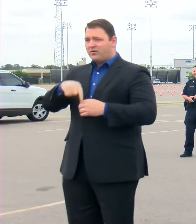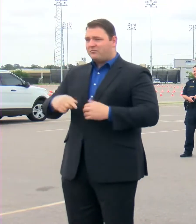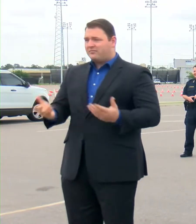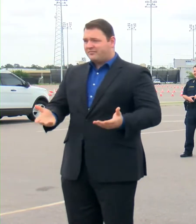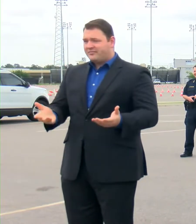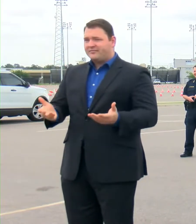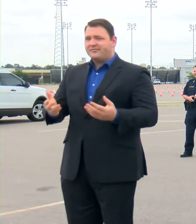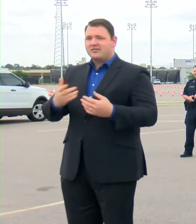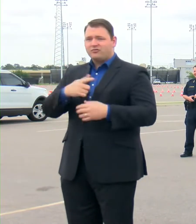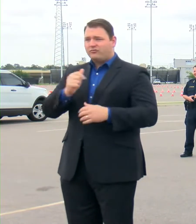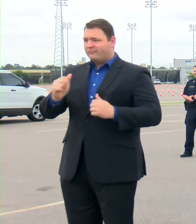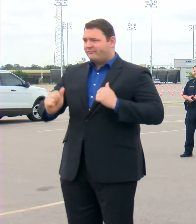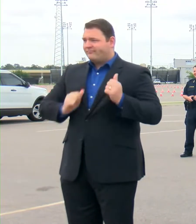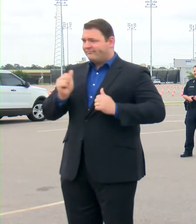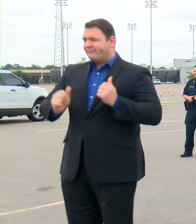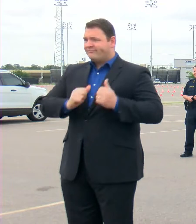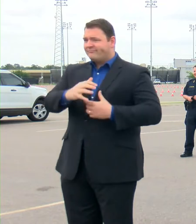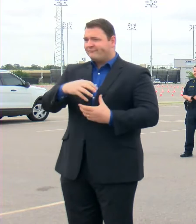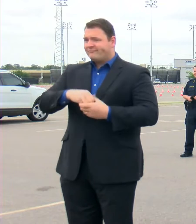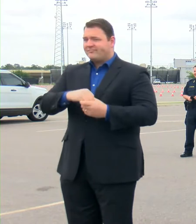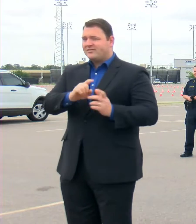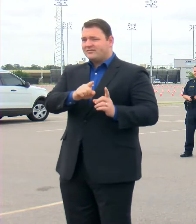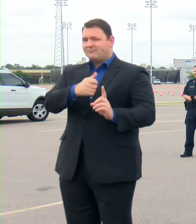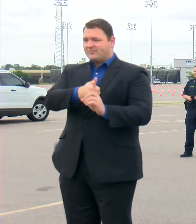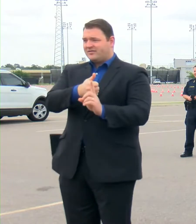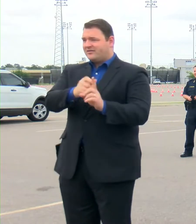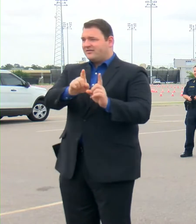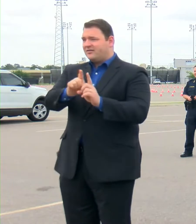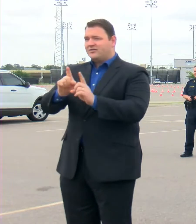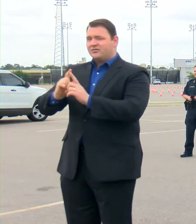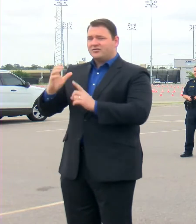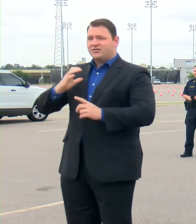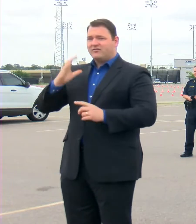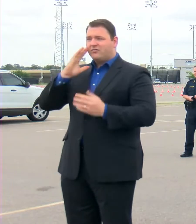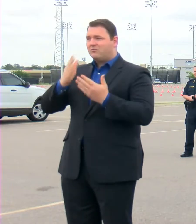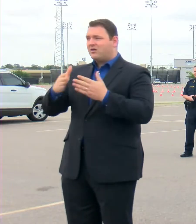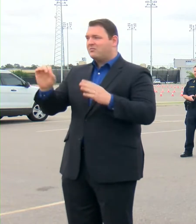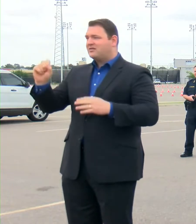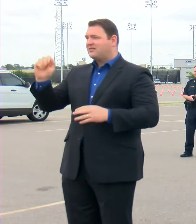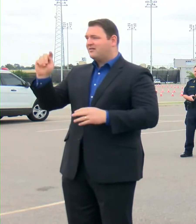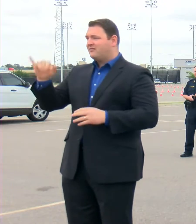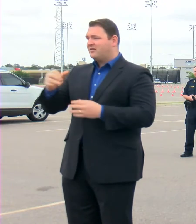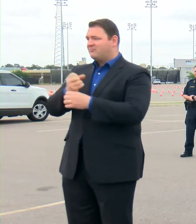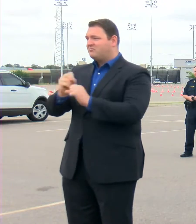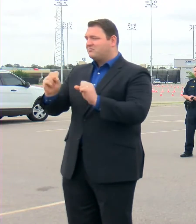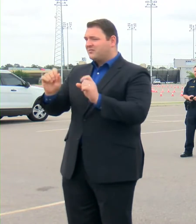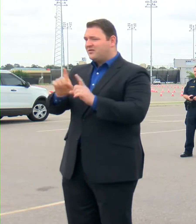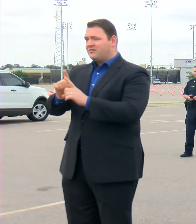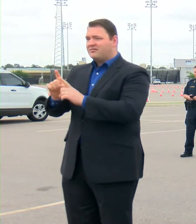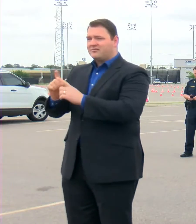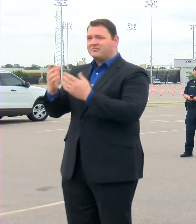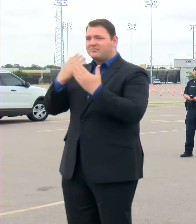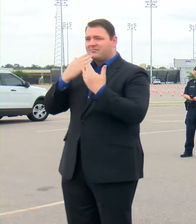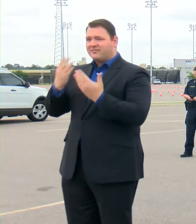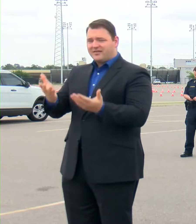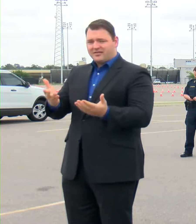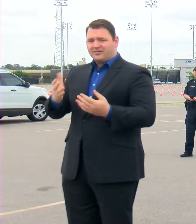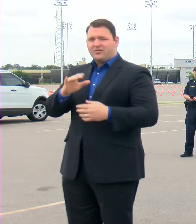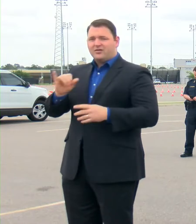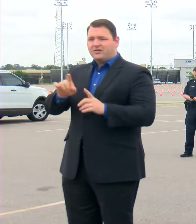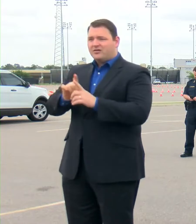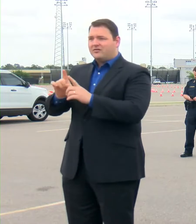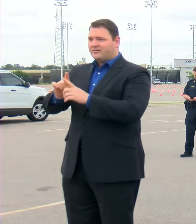very, very active. And as you know, she is also chair of the Public Safety Committee. So thank you. And then, of course, we have both